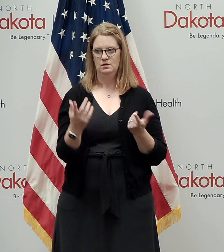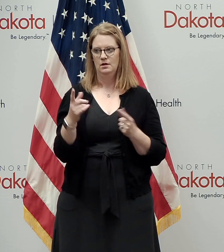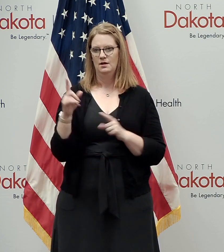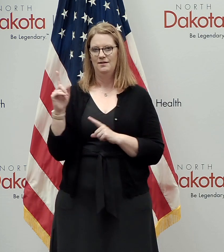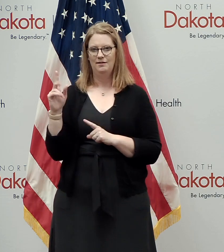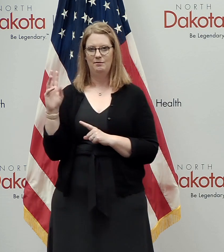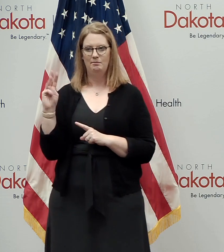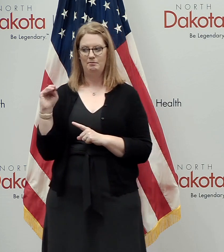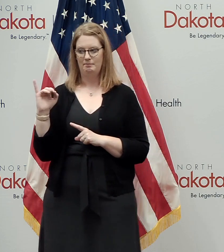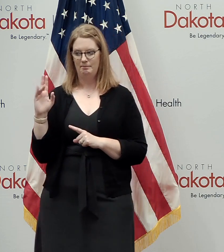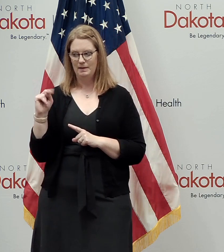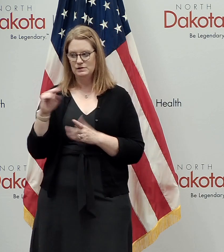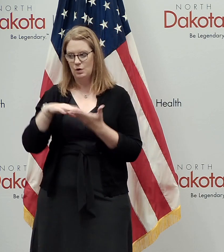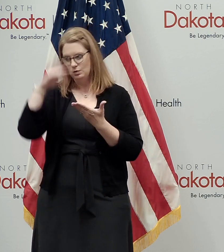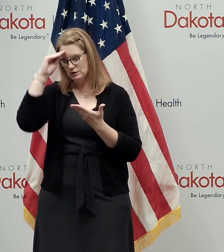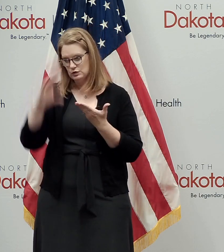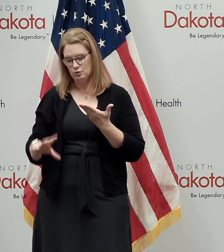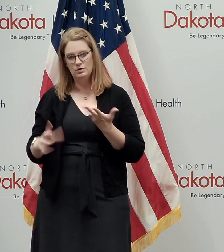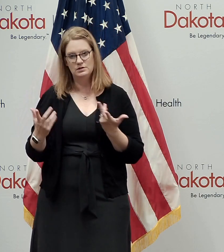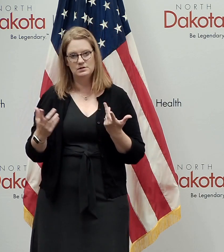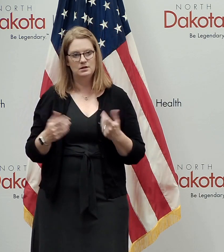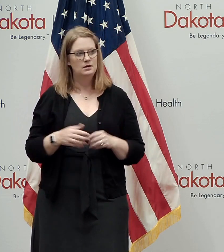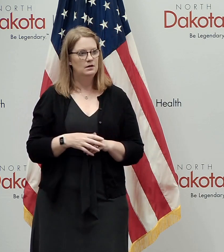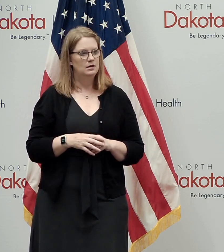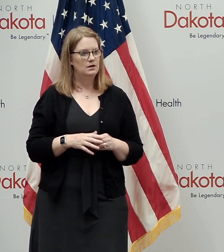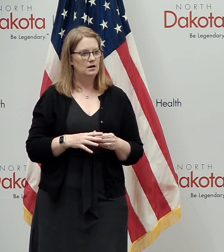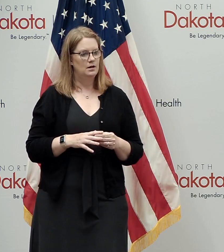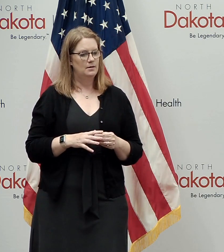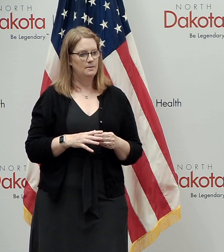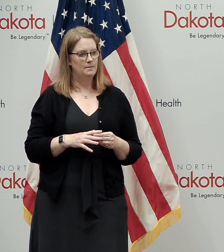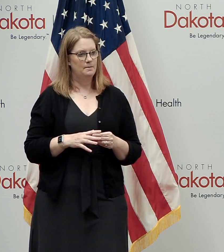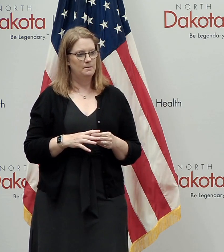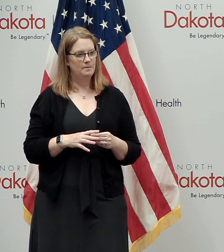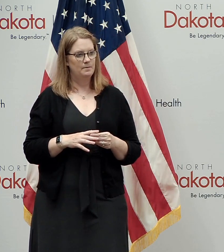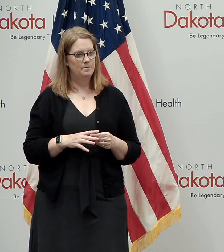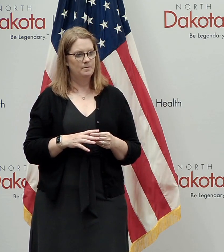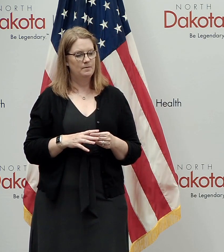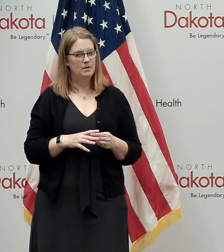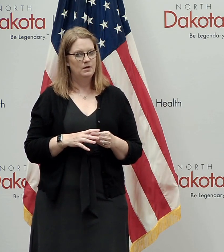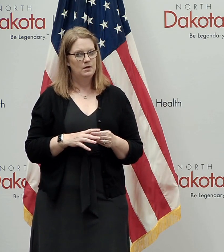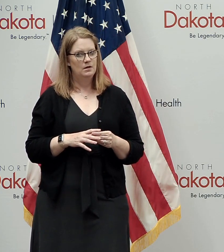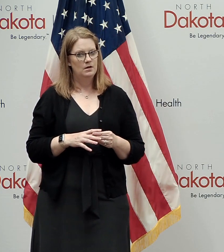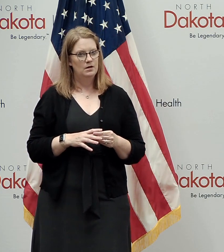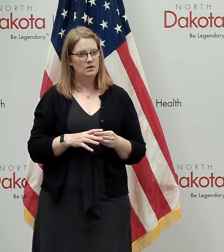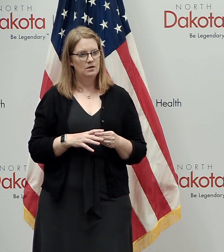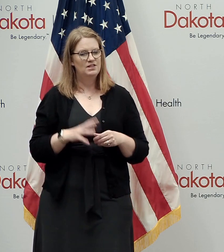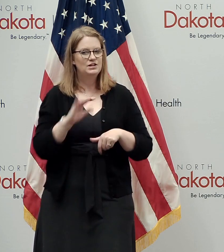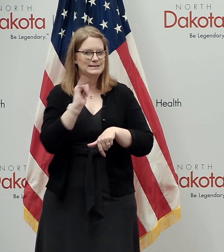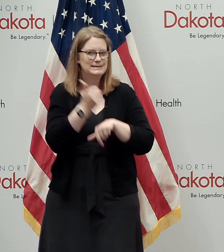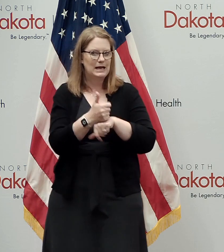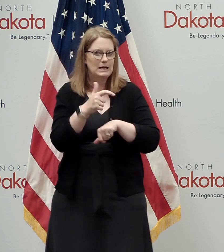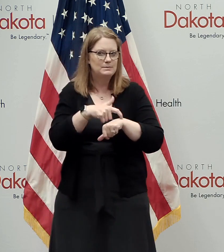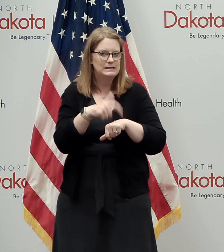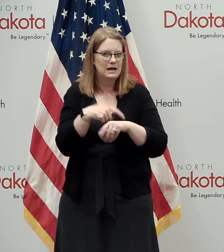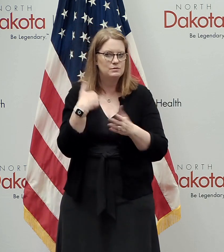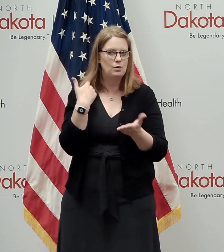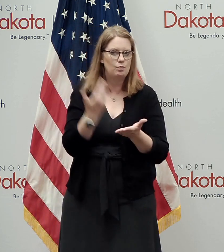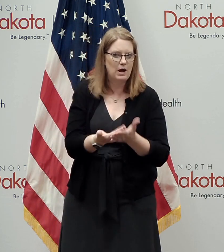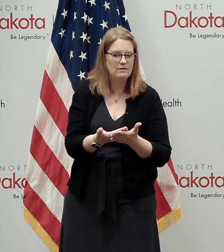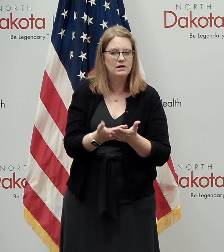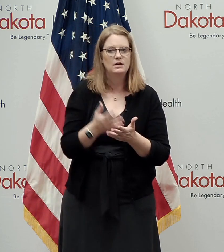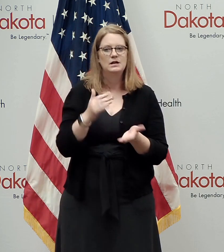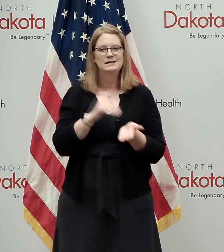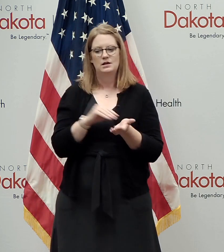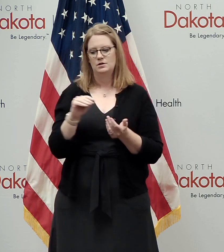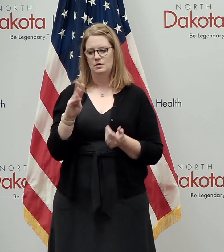students. And the campuses are doing a really nice job. They are actually many of them are setting up times that you arrive to move your stuff in. Like I got to know from Dr.